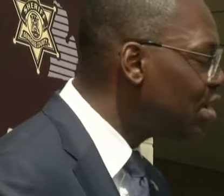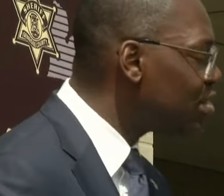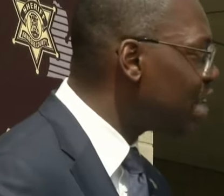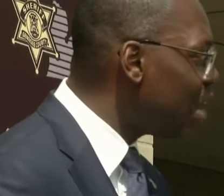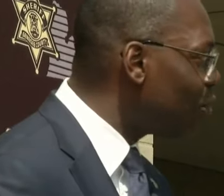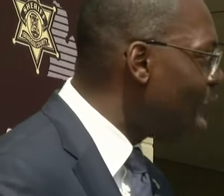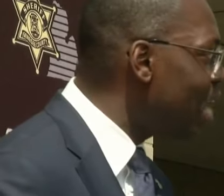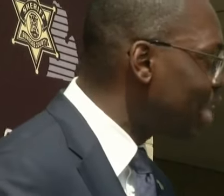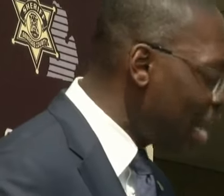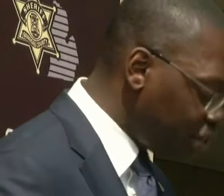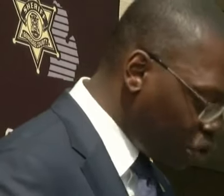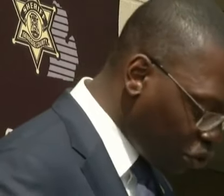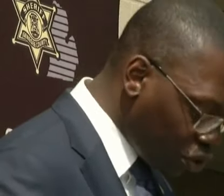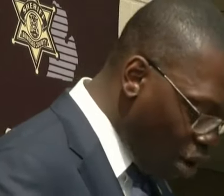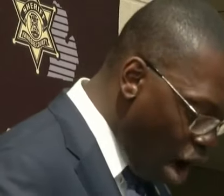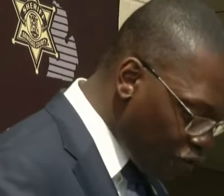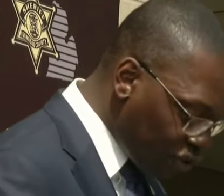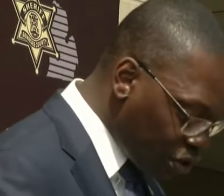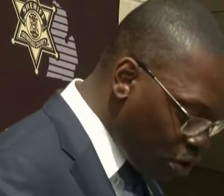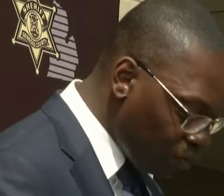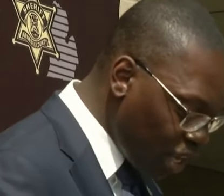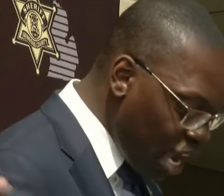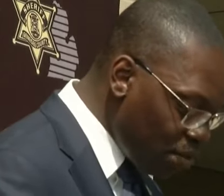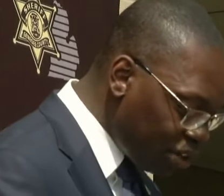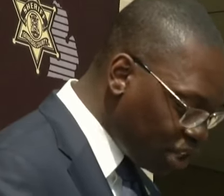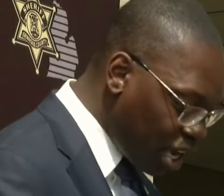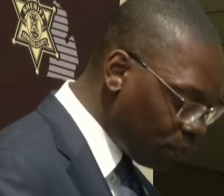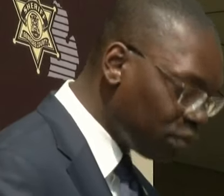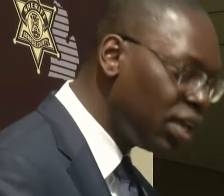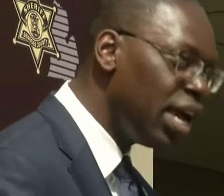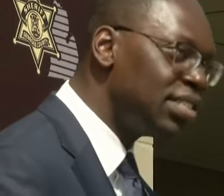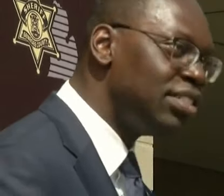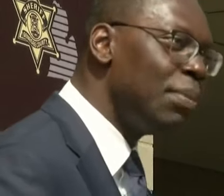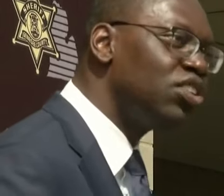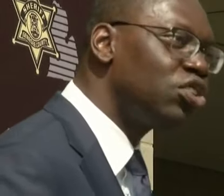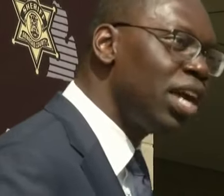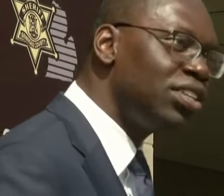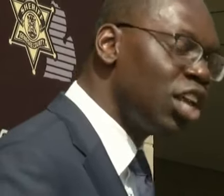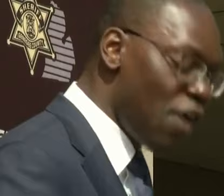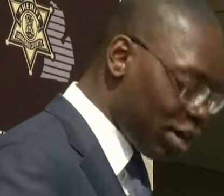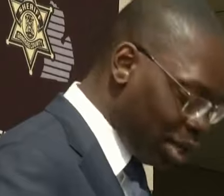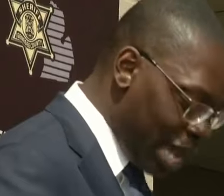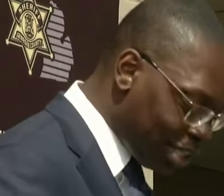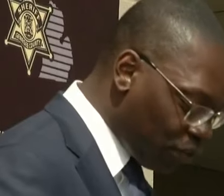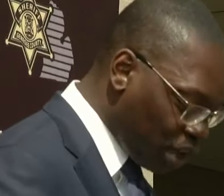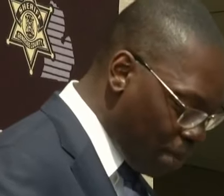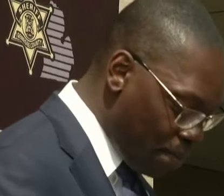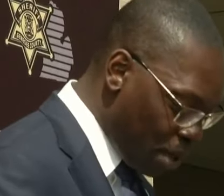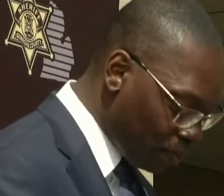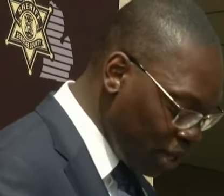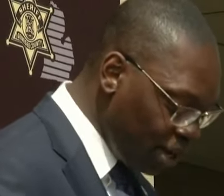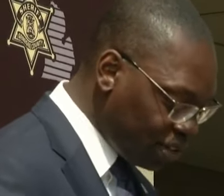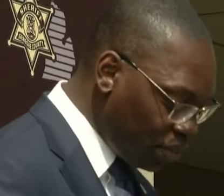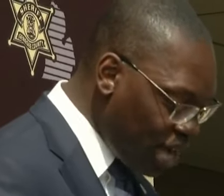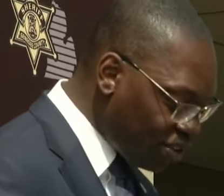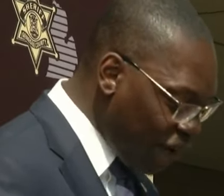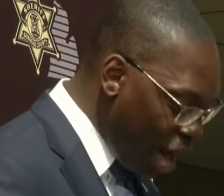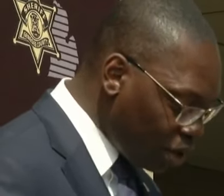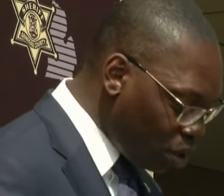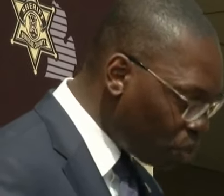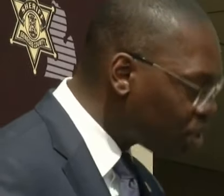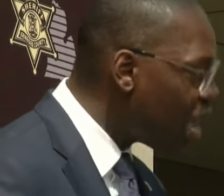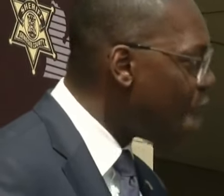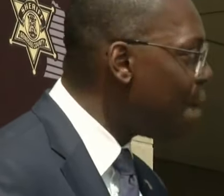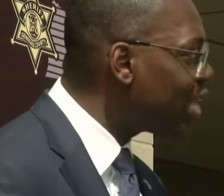every statewide constitutional officer in Michigan, is a demonstration of our collective commitment to